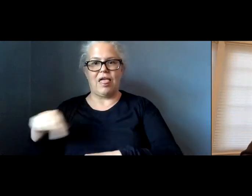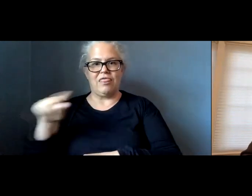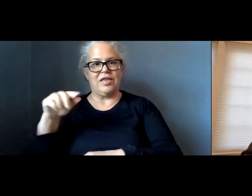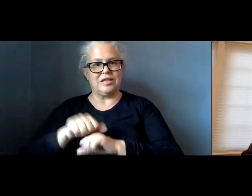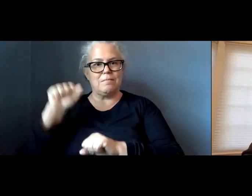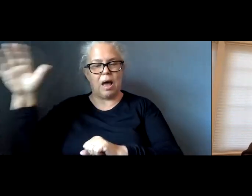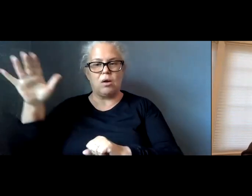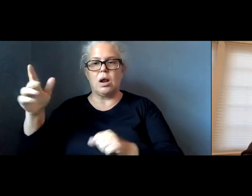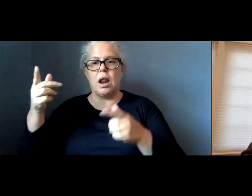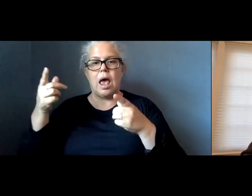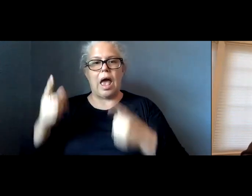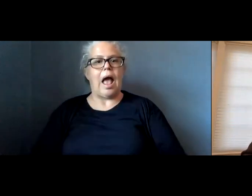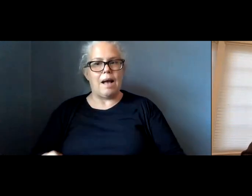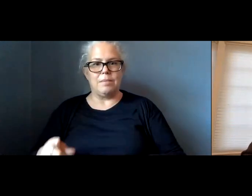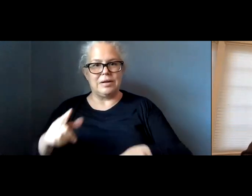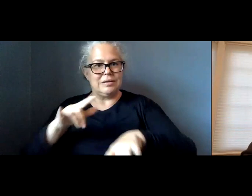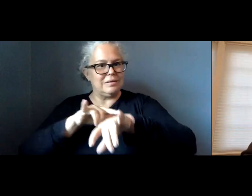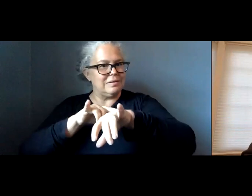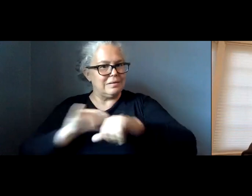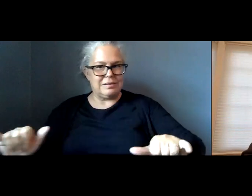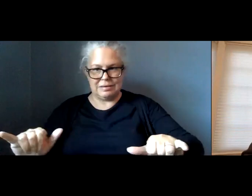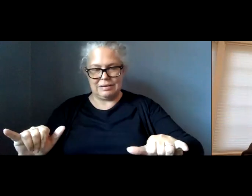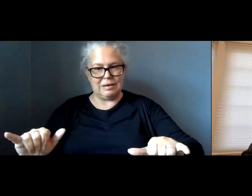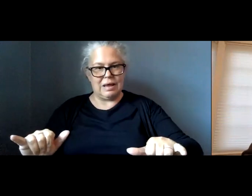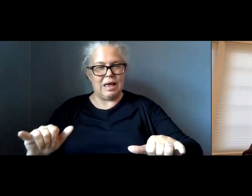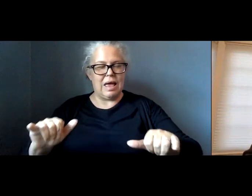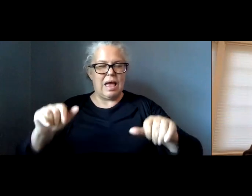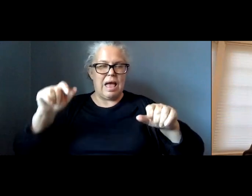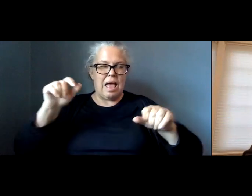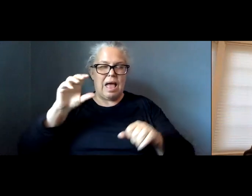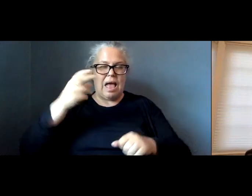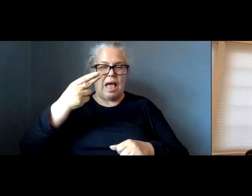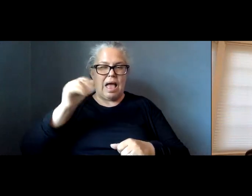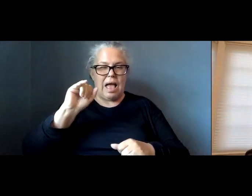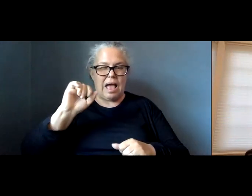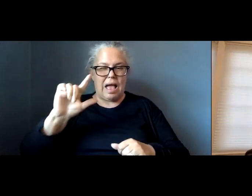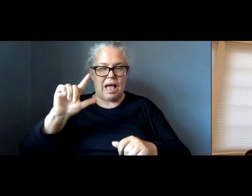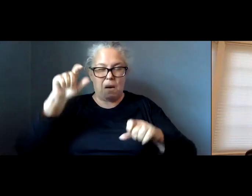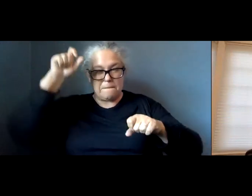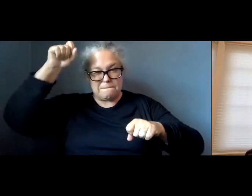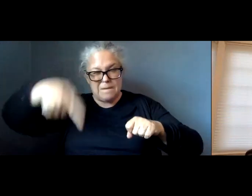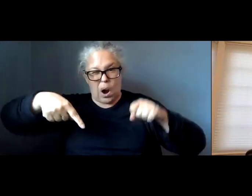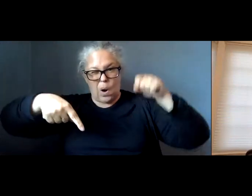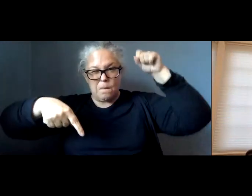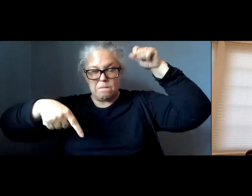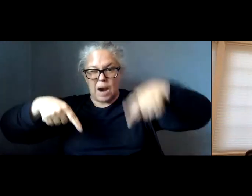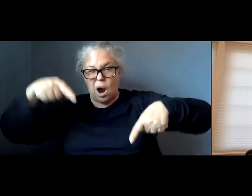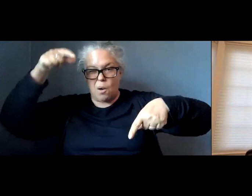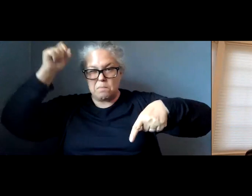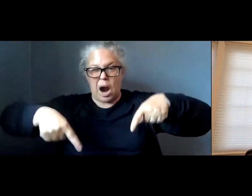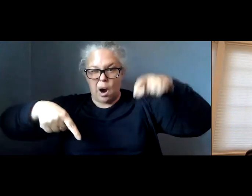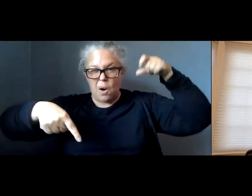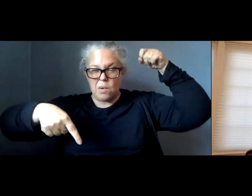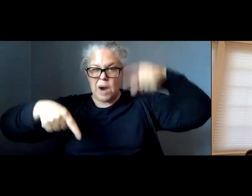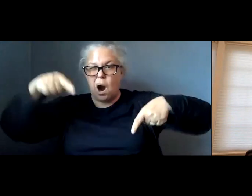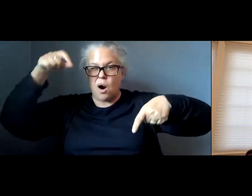on cue, the hail started beating down and it started really lashing hard. And